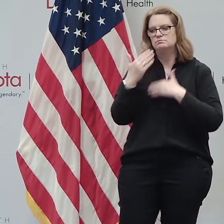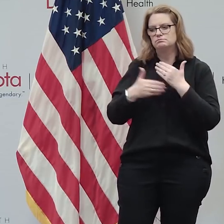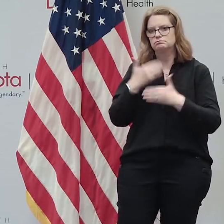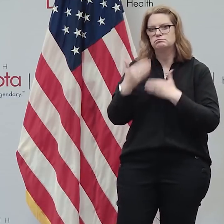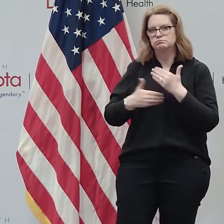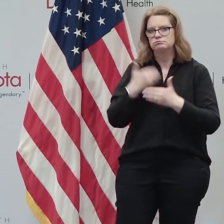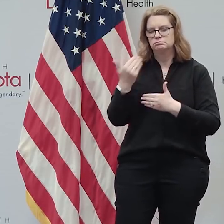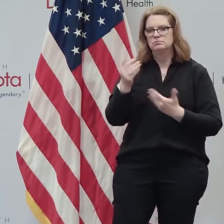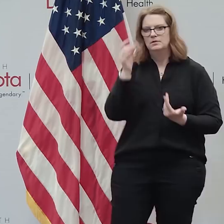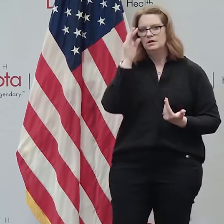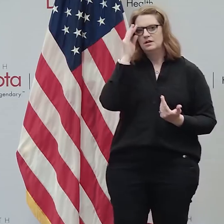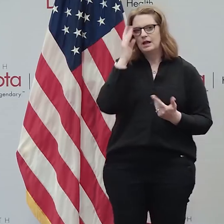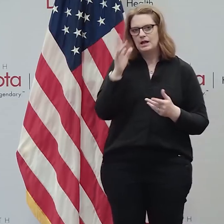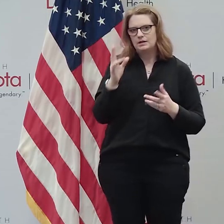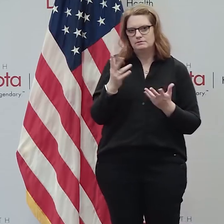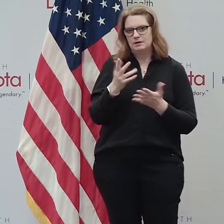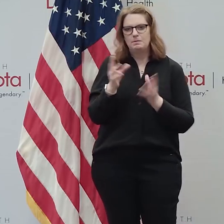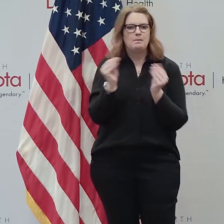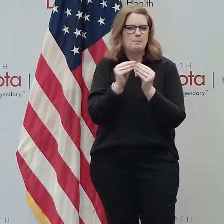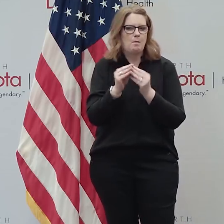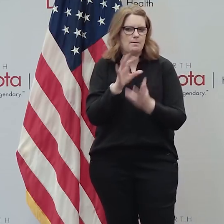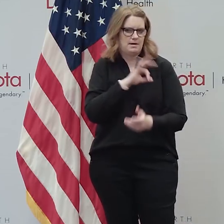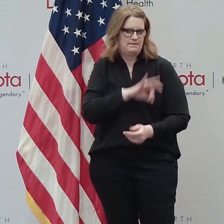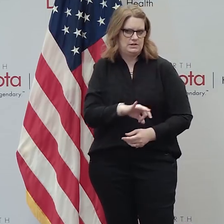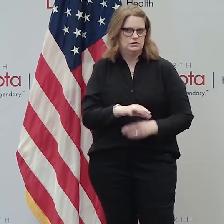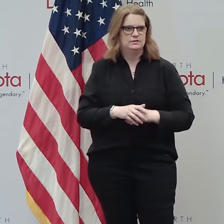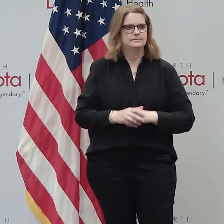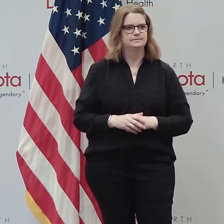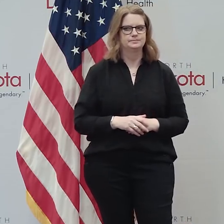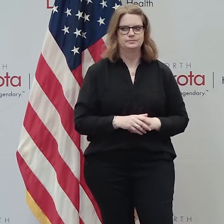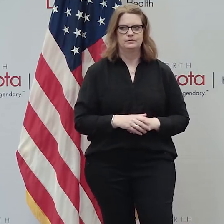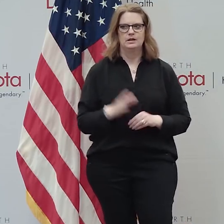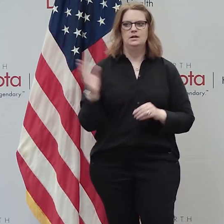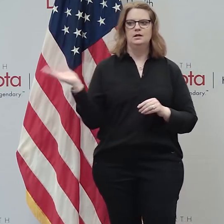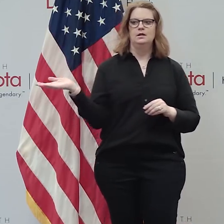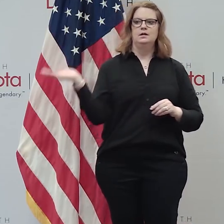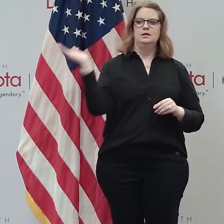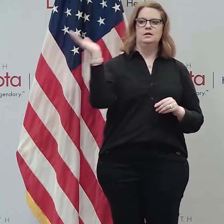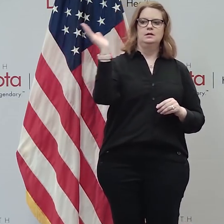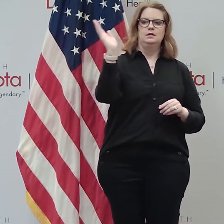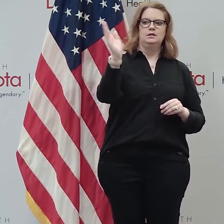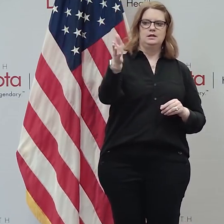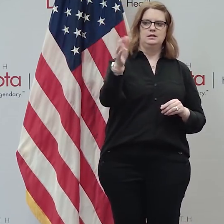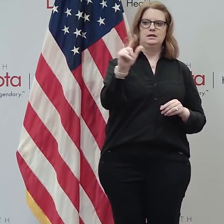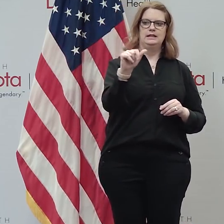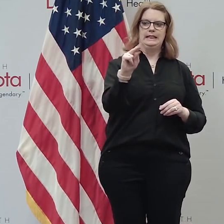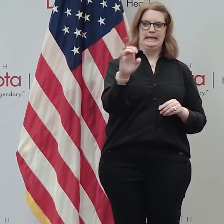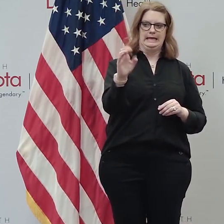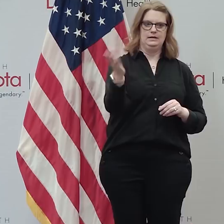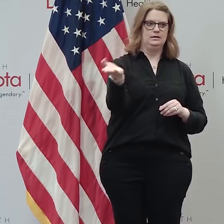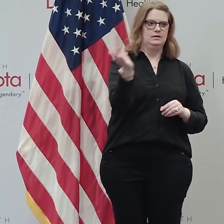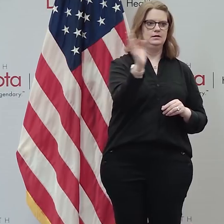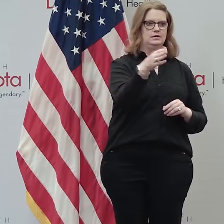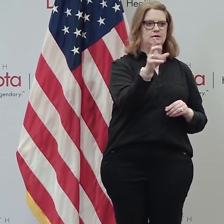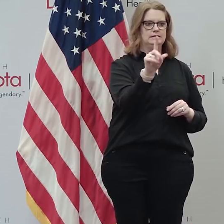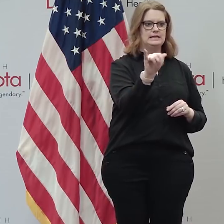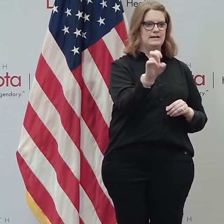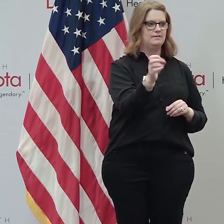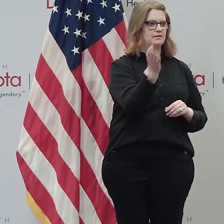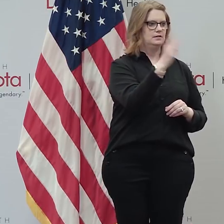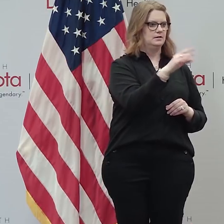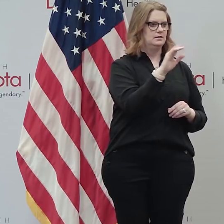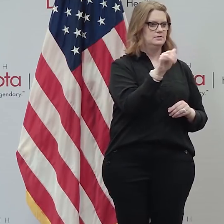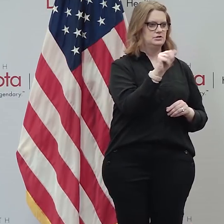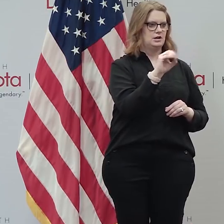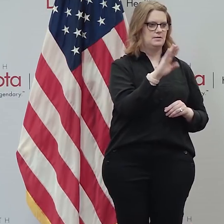will become, and the more useful it will become. Okay, we're going to go to Lane, and then Dave,